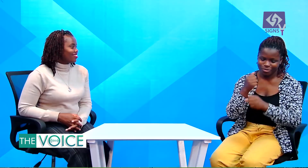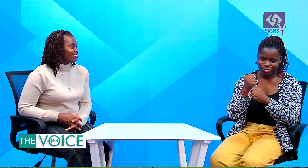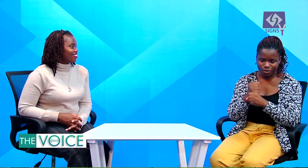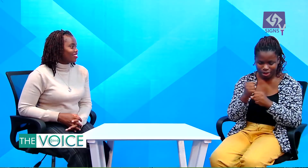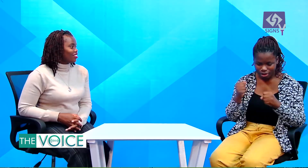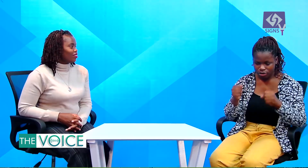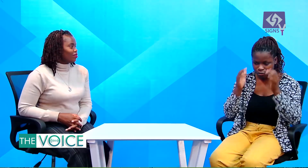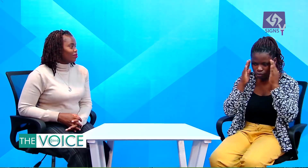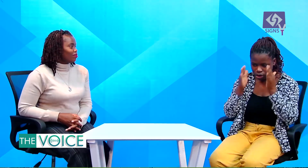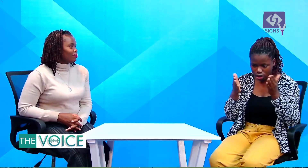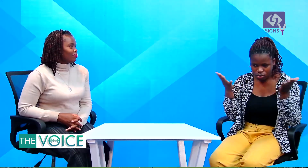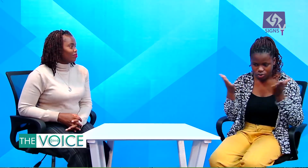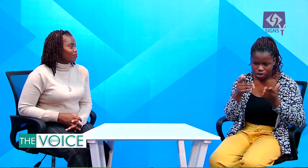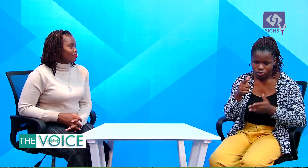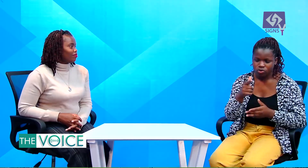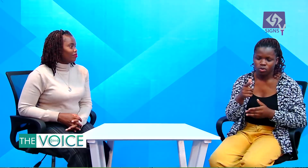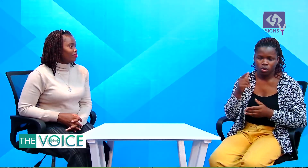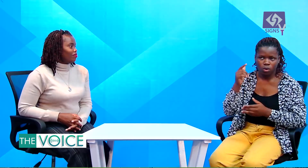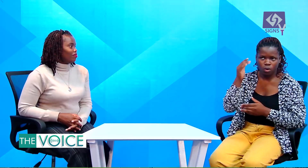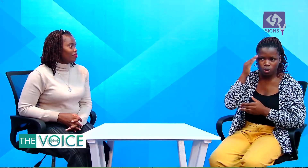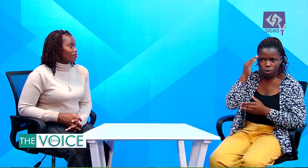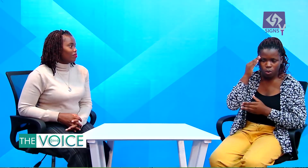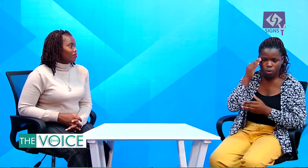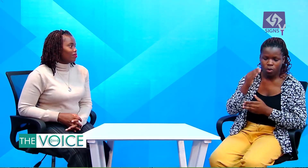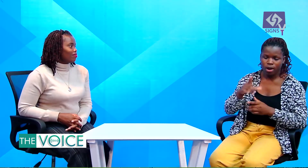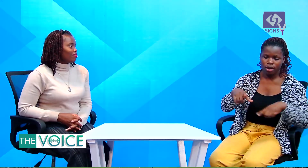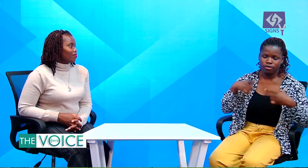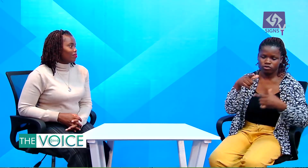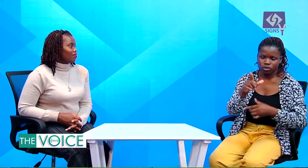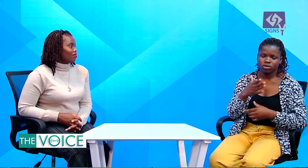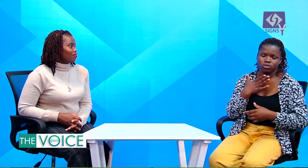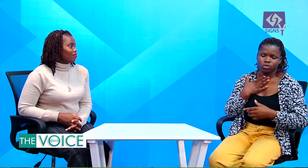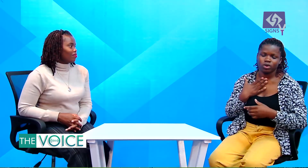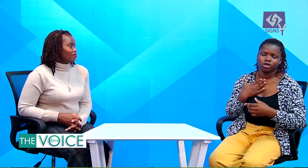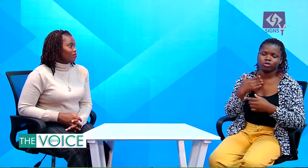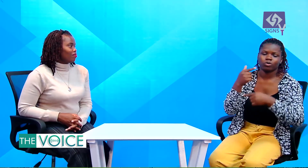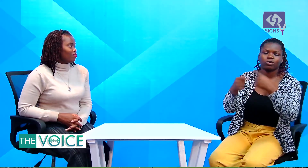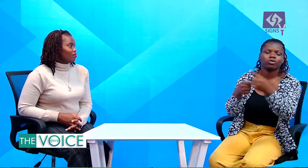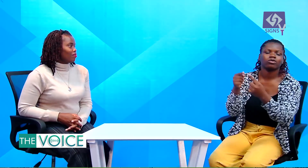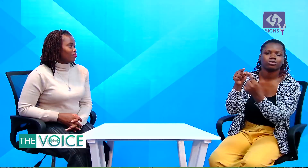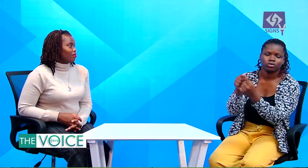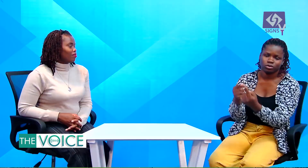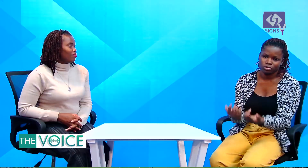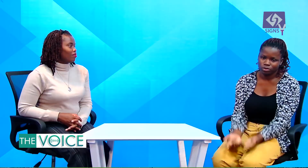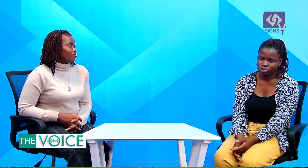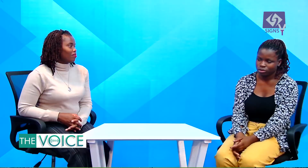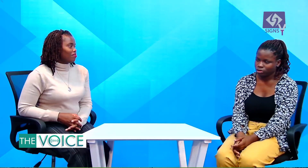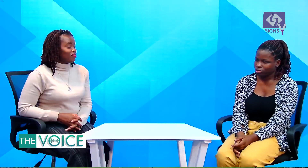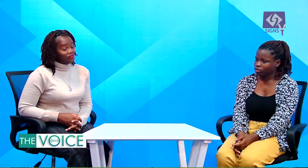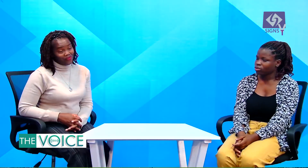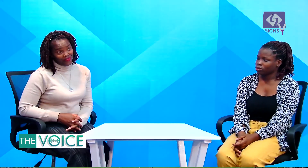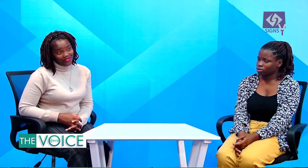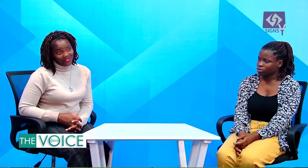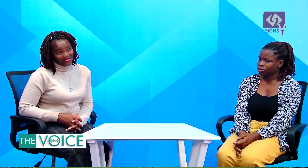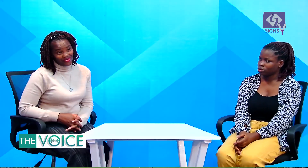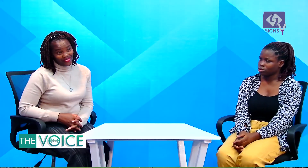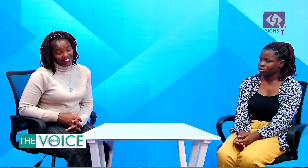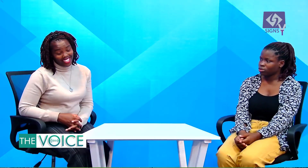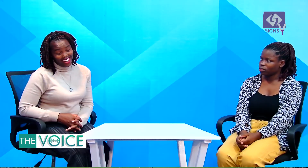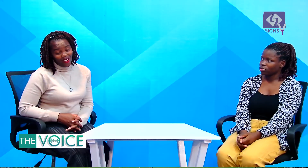the front line of your life, working so hard, knowing whatever you want to achieve, and that's how you're going to achieve your goals.